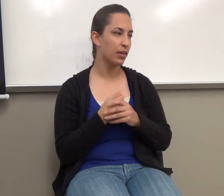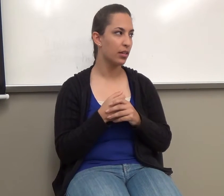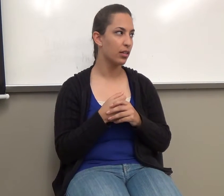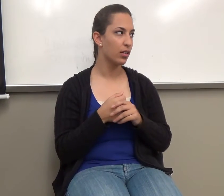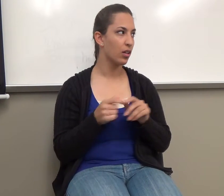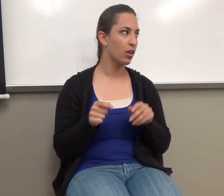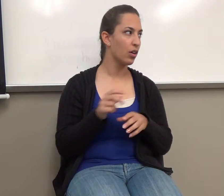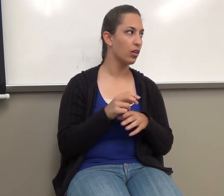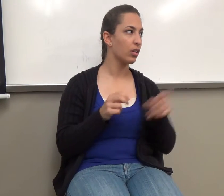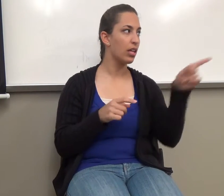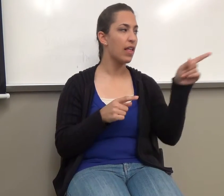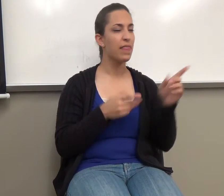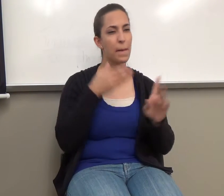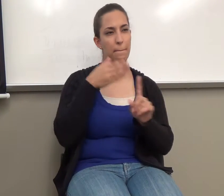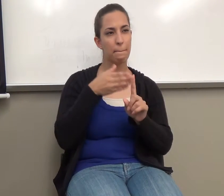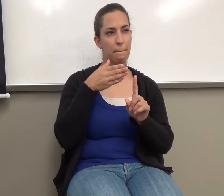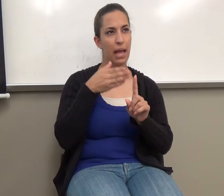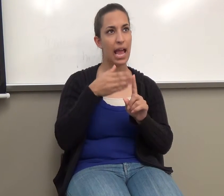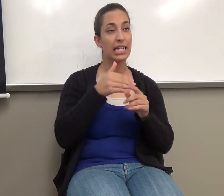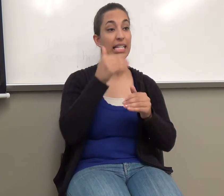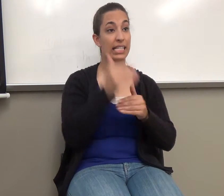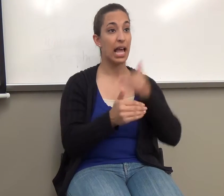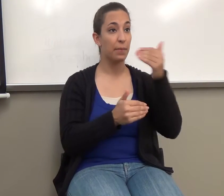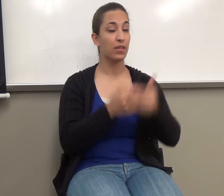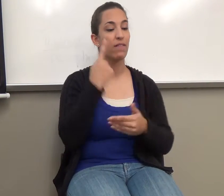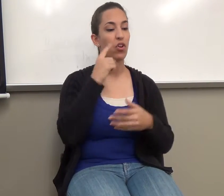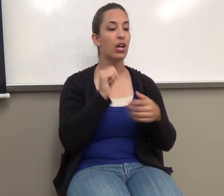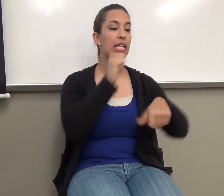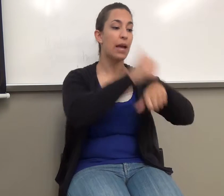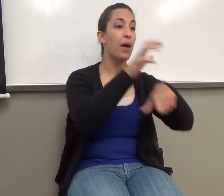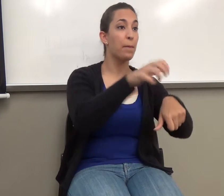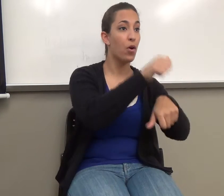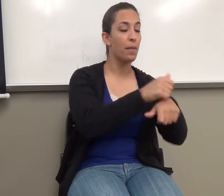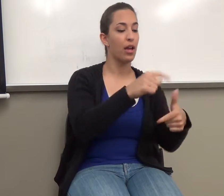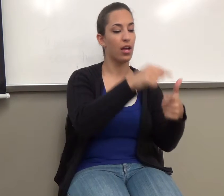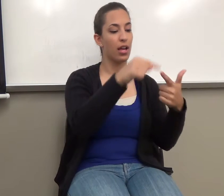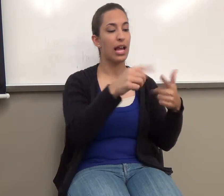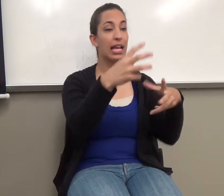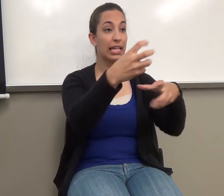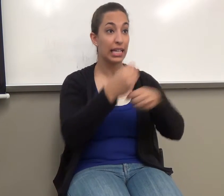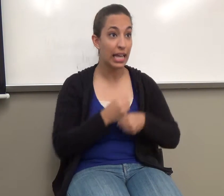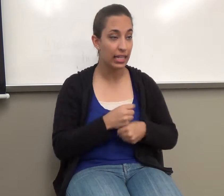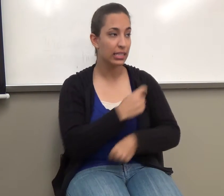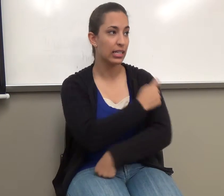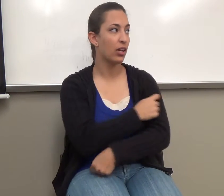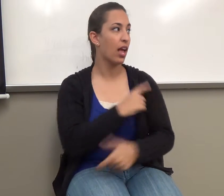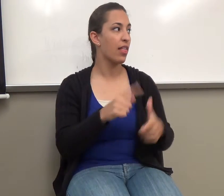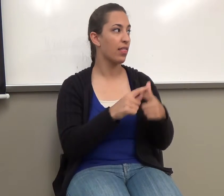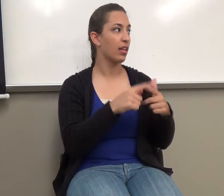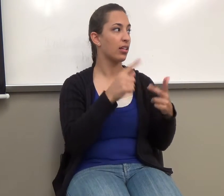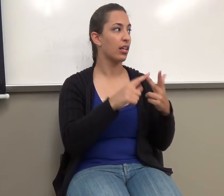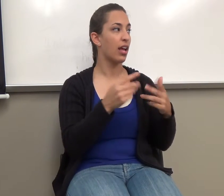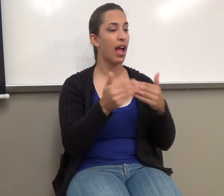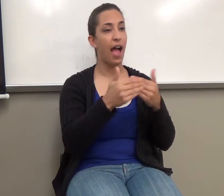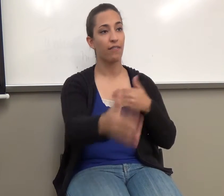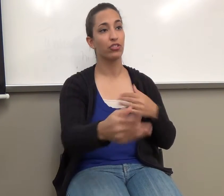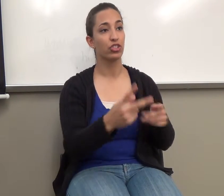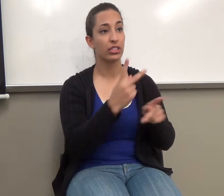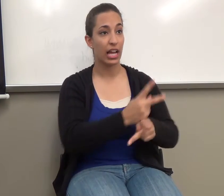Maybe start the sheet. Okay. Okay. And then video and then the aftercare. Okay, so